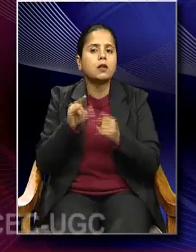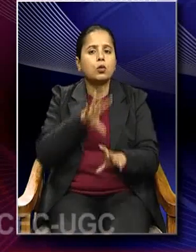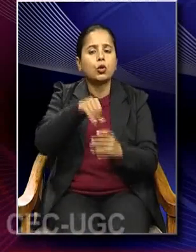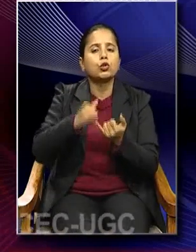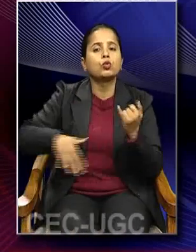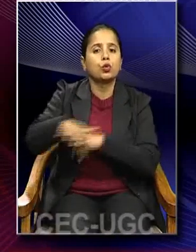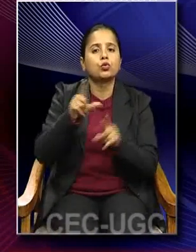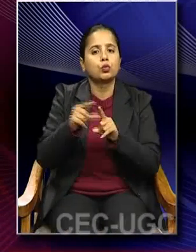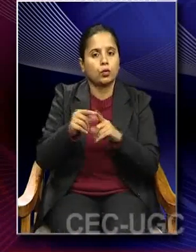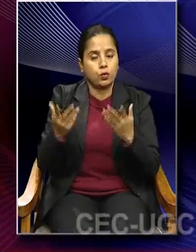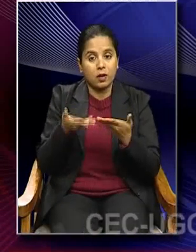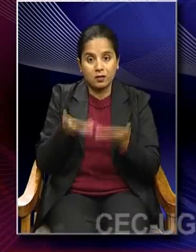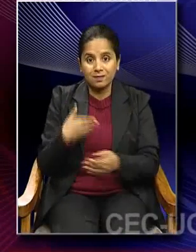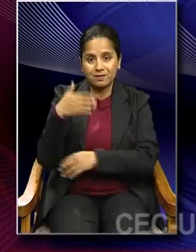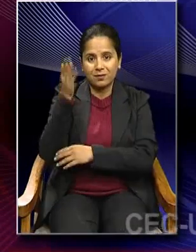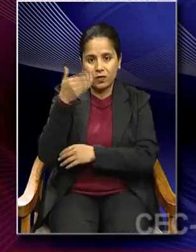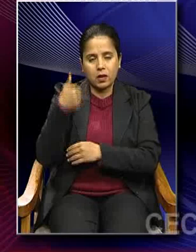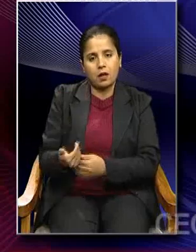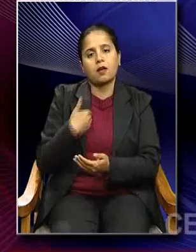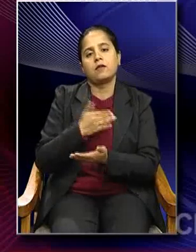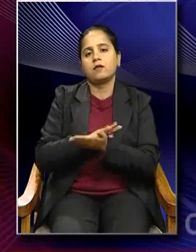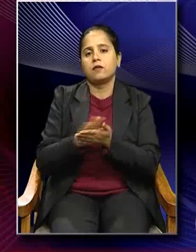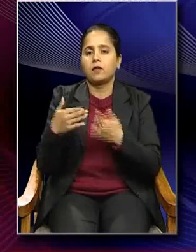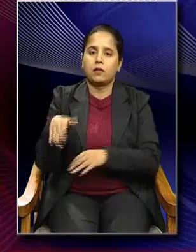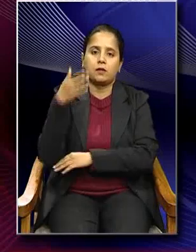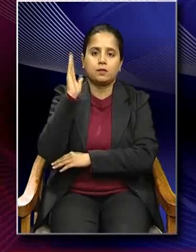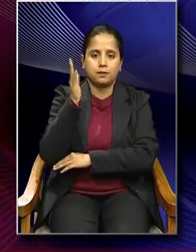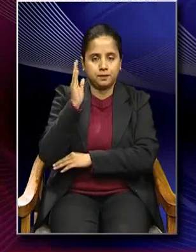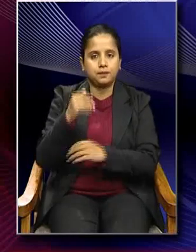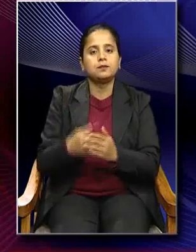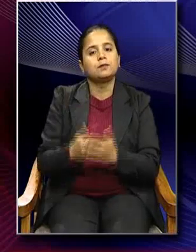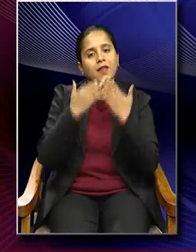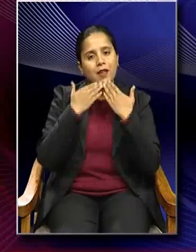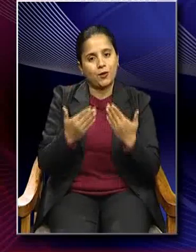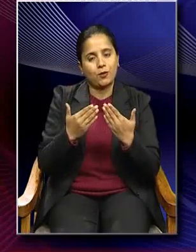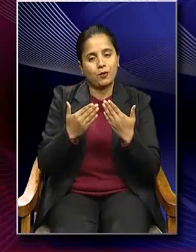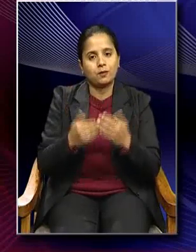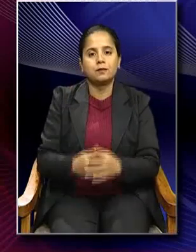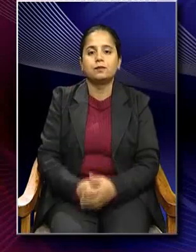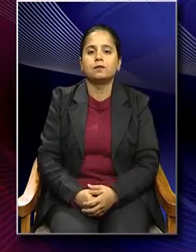sociology. With this, I come to an end of this lecture. Thank you.